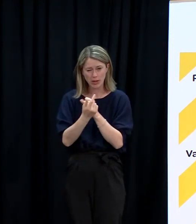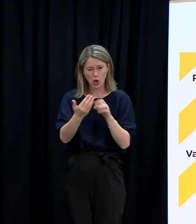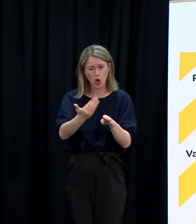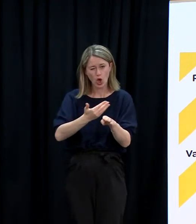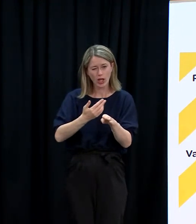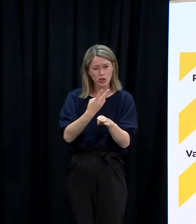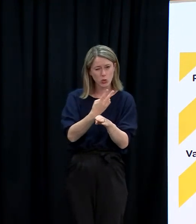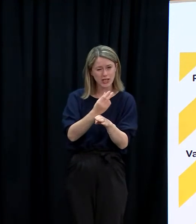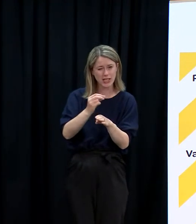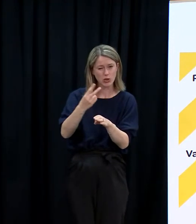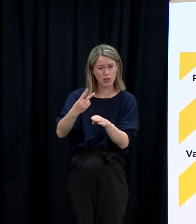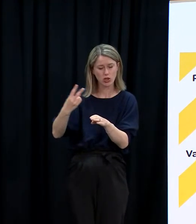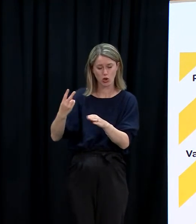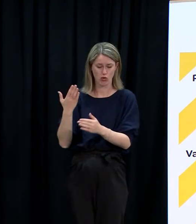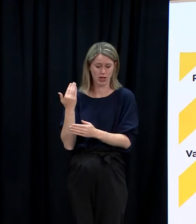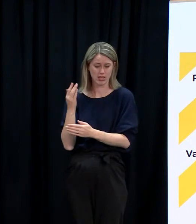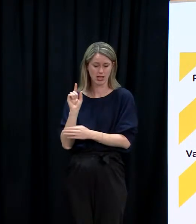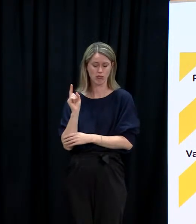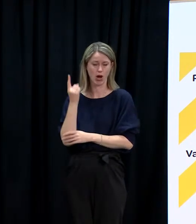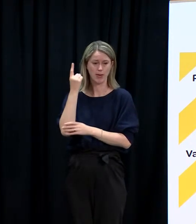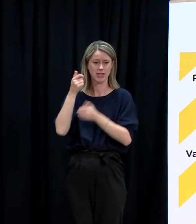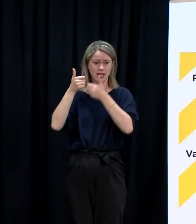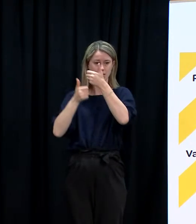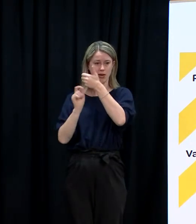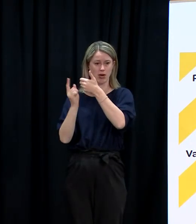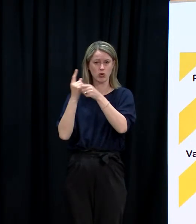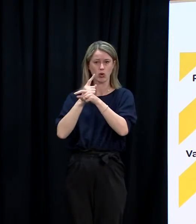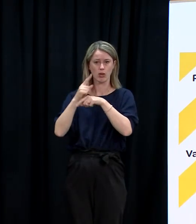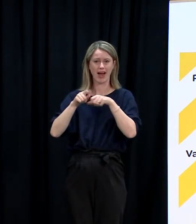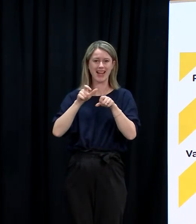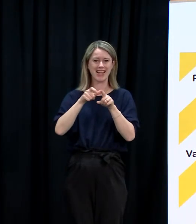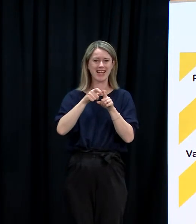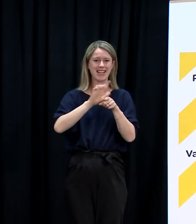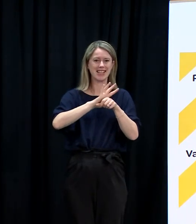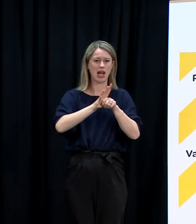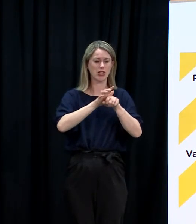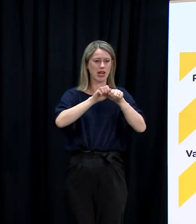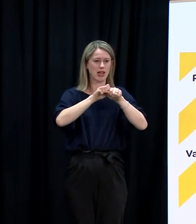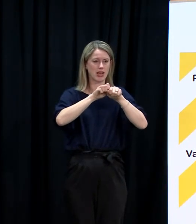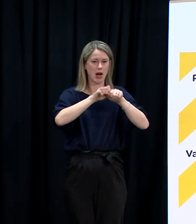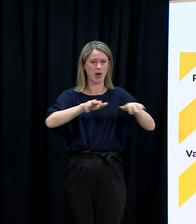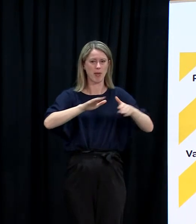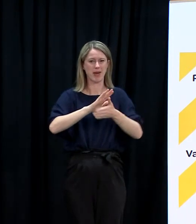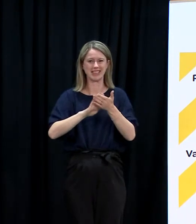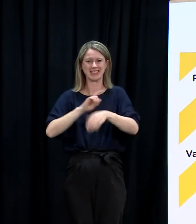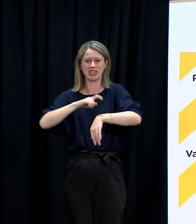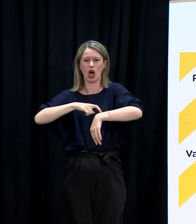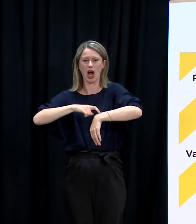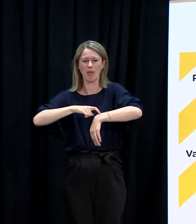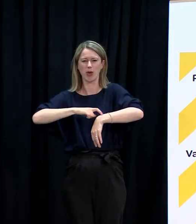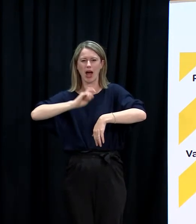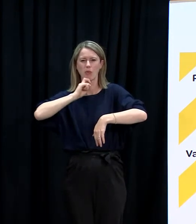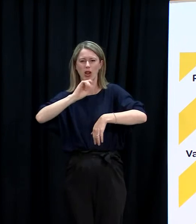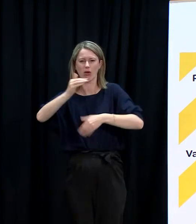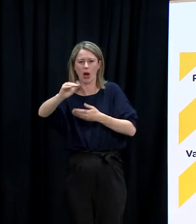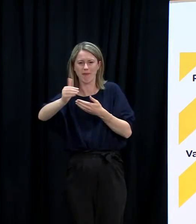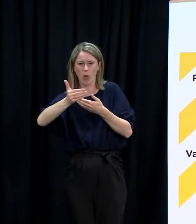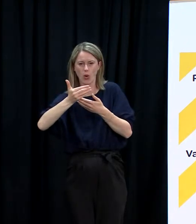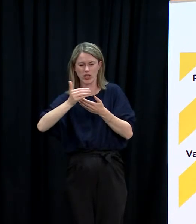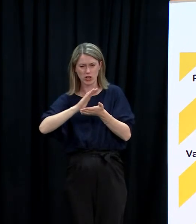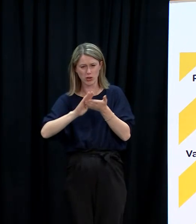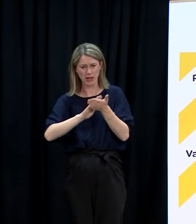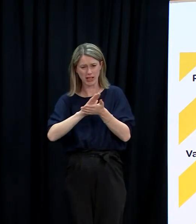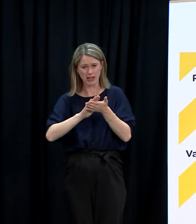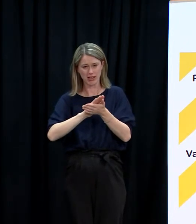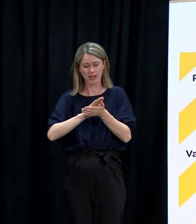2022. In recent days, the Prime Minister and Deputy Prime Minister have talked about Delta outbreaks speeding up that timeline. Is there any prospect of those changes coming